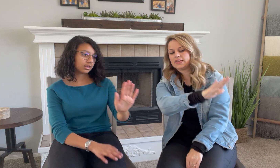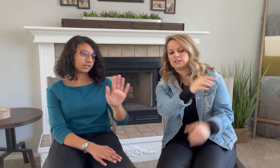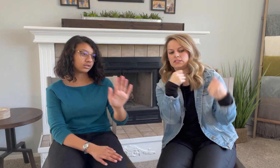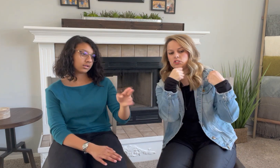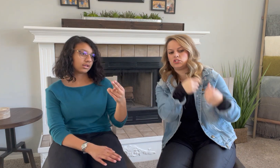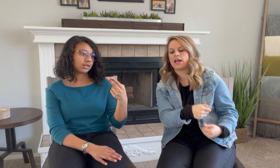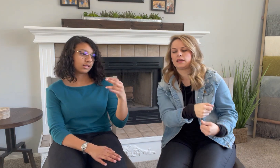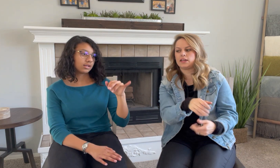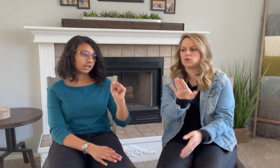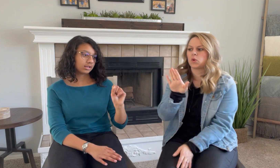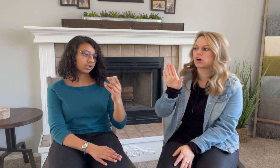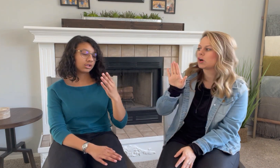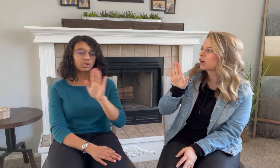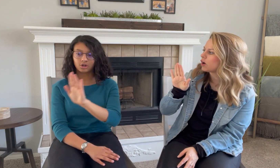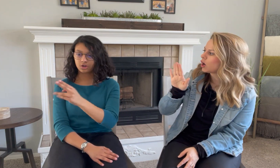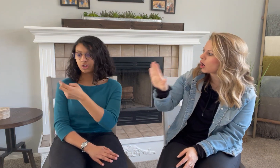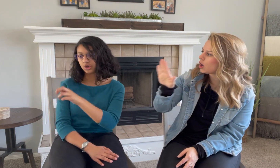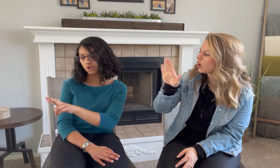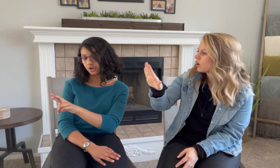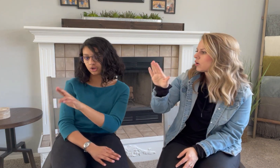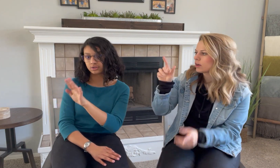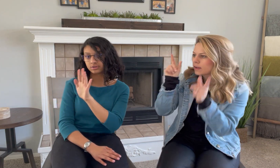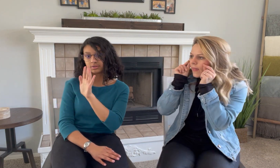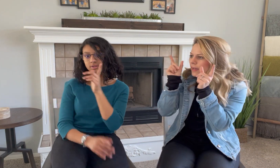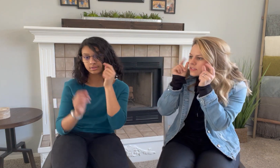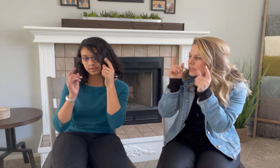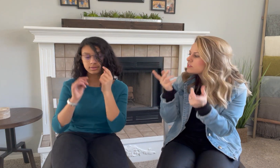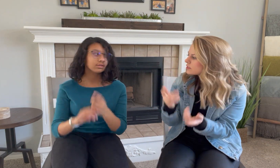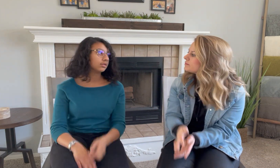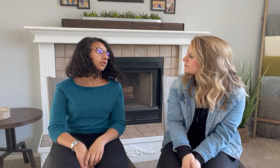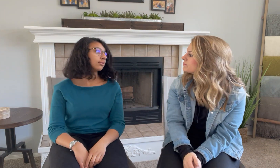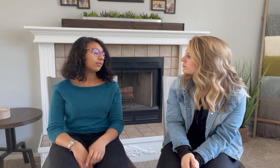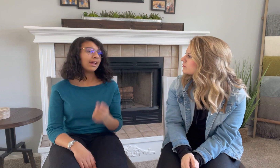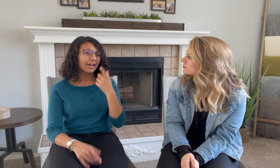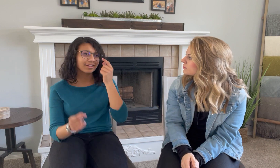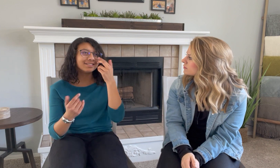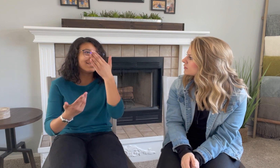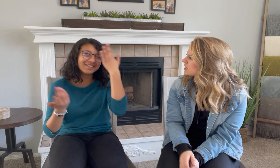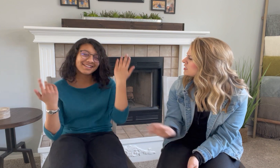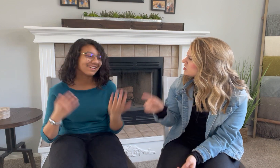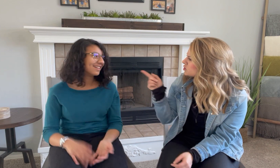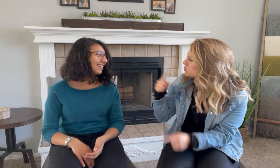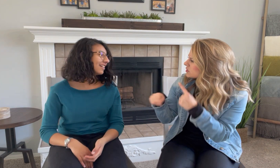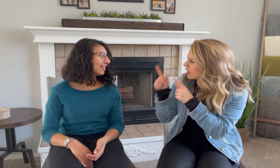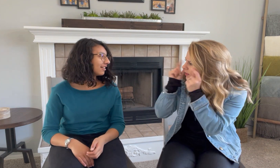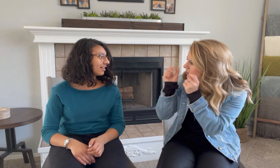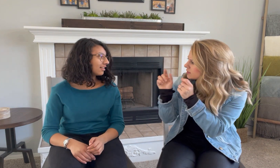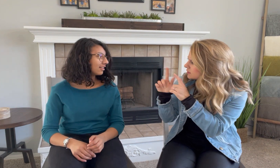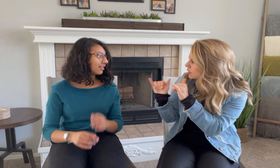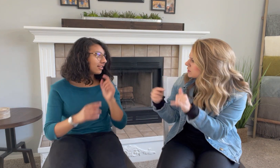his jacket or her glasses. Did you sign glasses same as